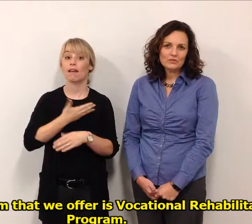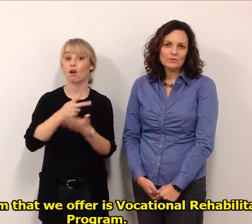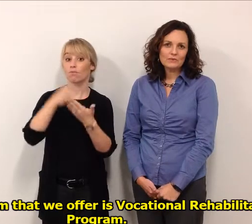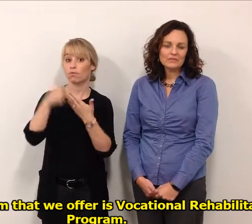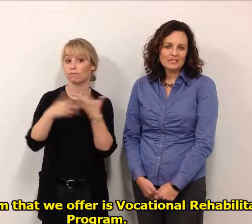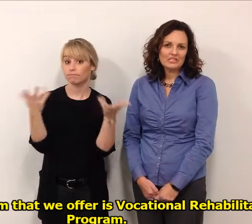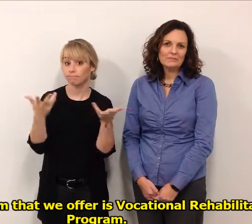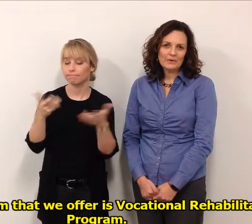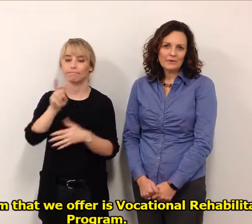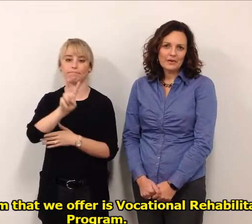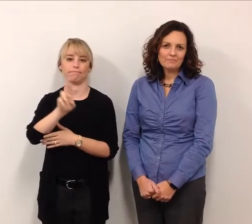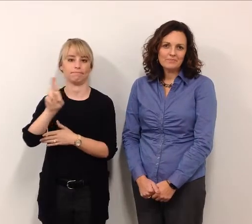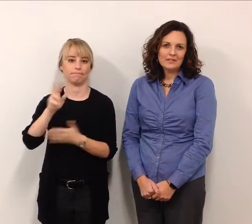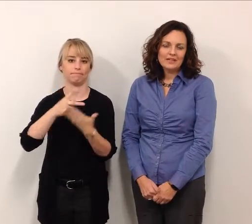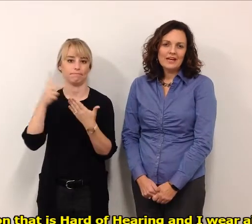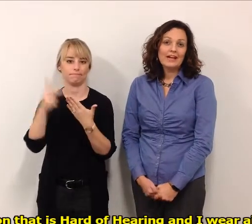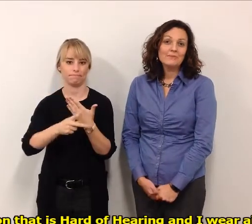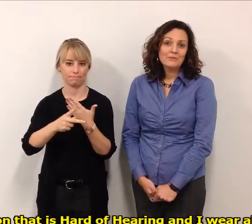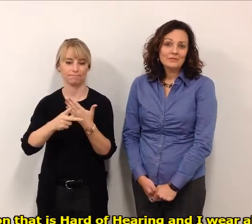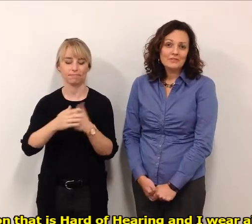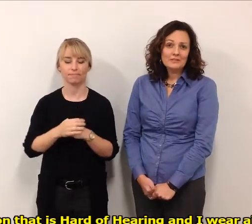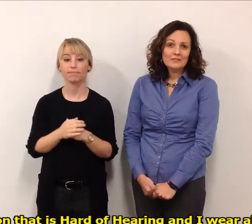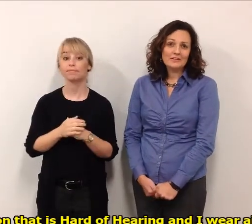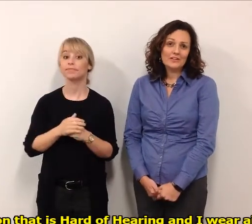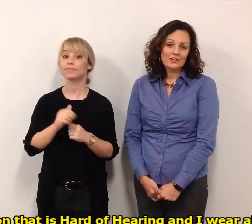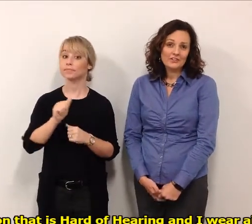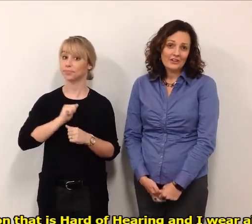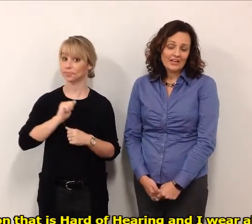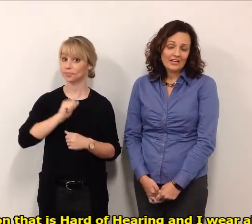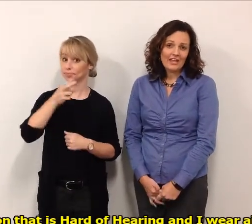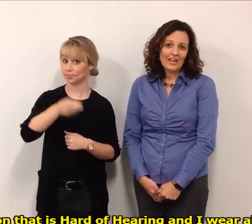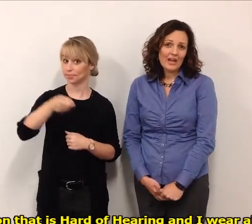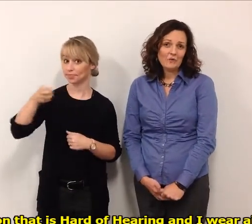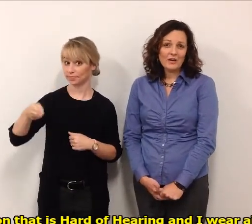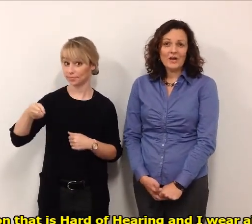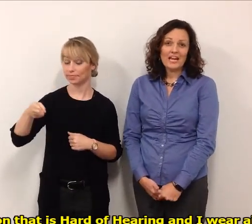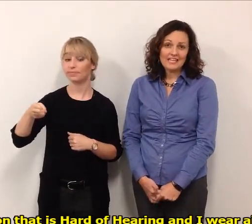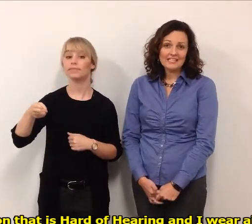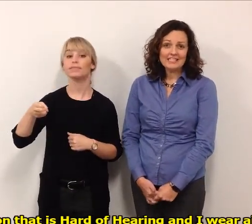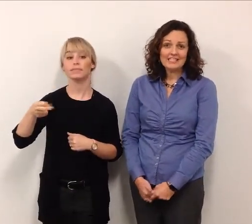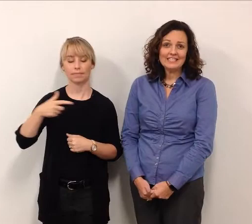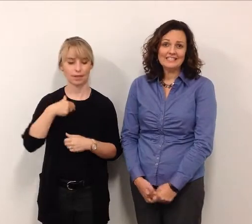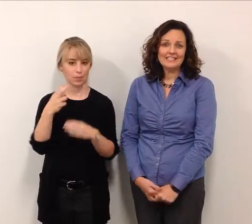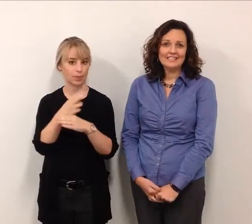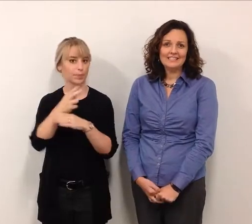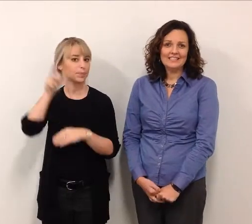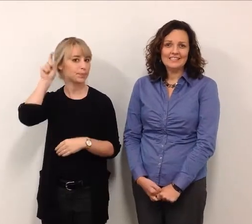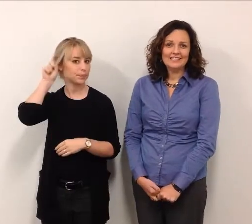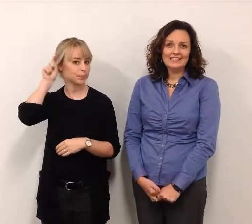a Vocational Rehabilitation program. I am a person that is hard of hearing, and I am real AIDS.